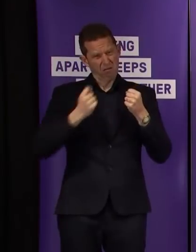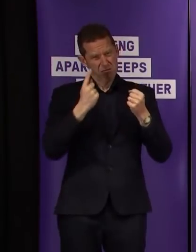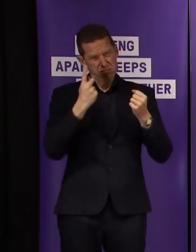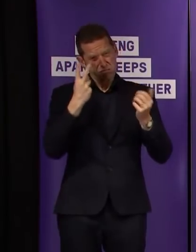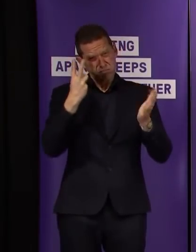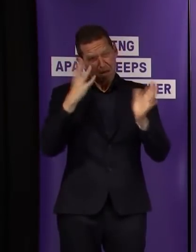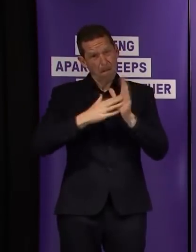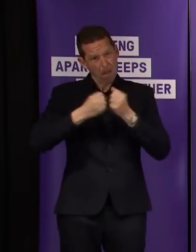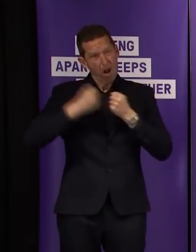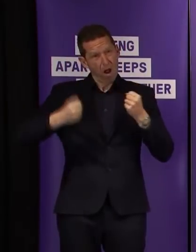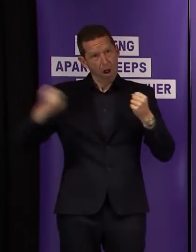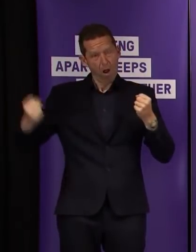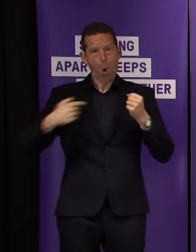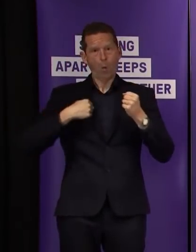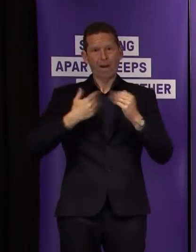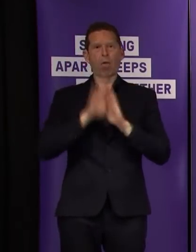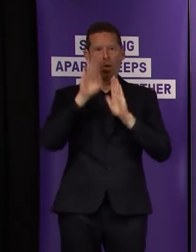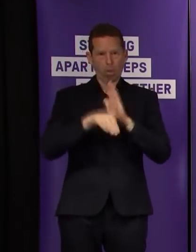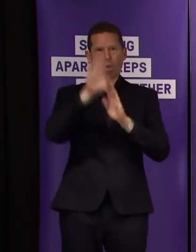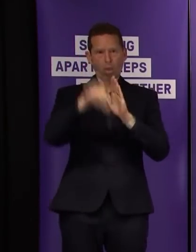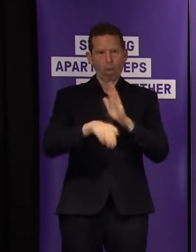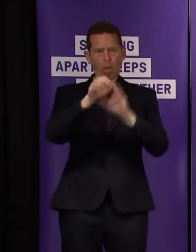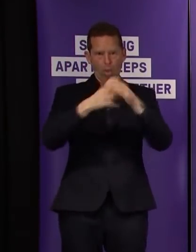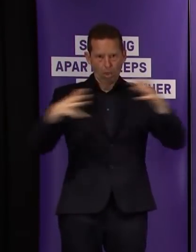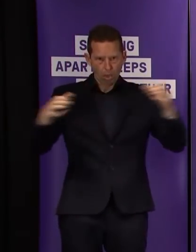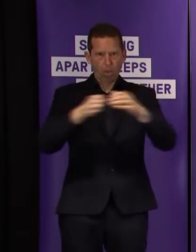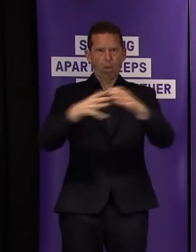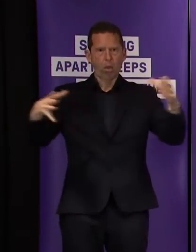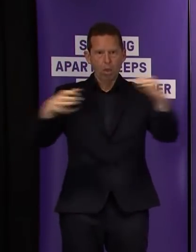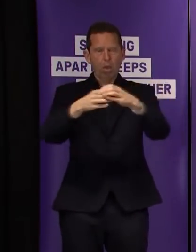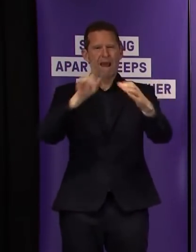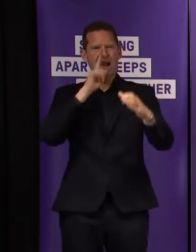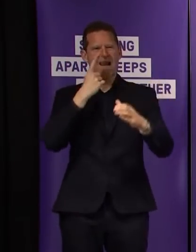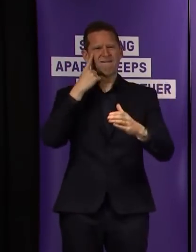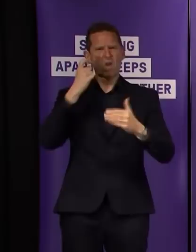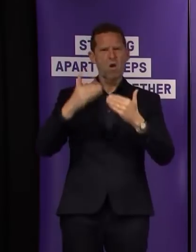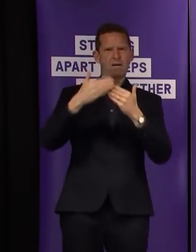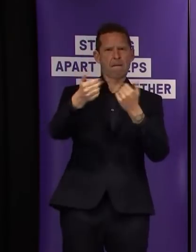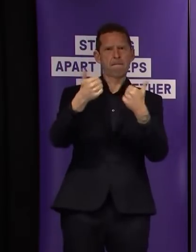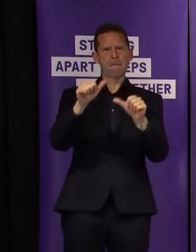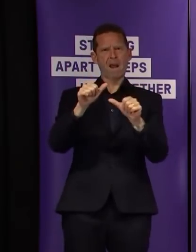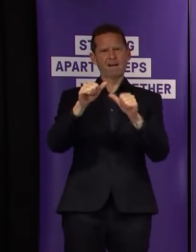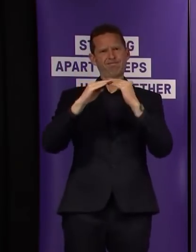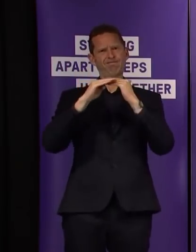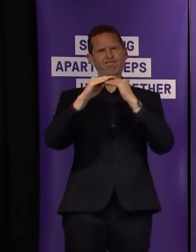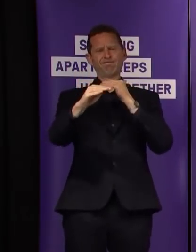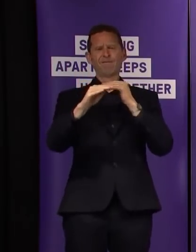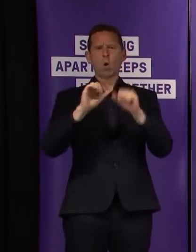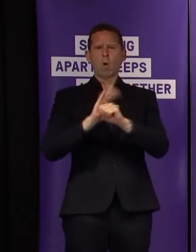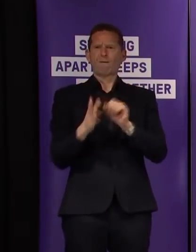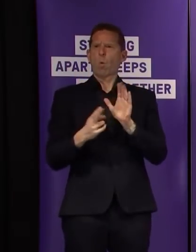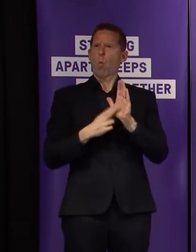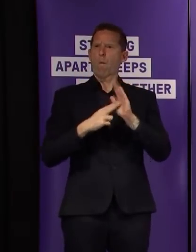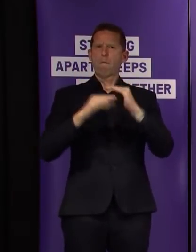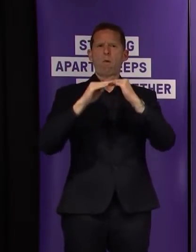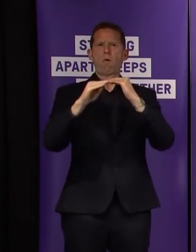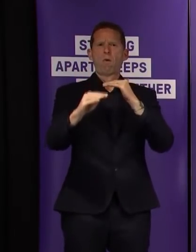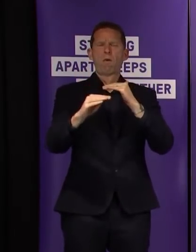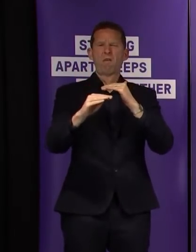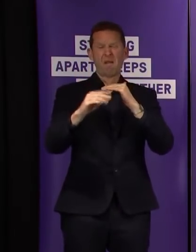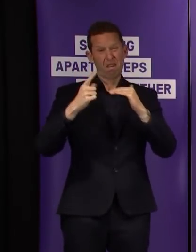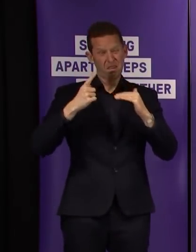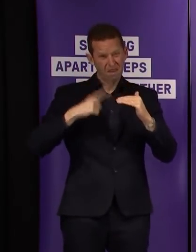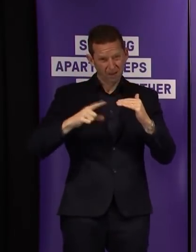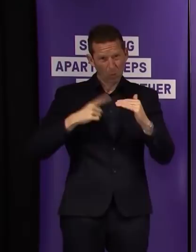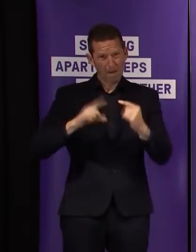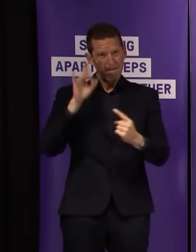to find that COVID normal. That is what is required, and that is why there is no choice but to do